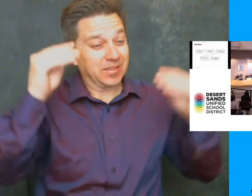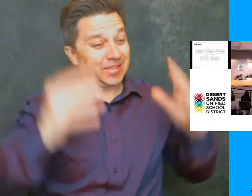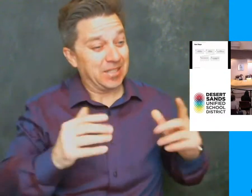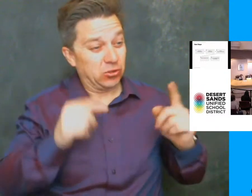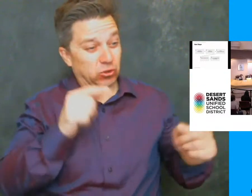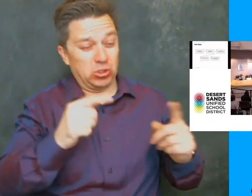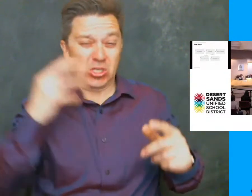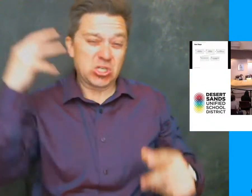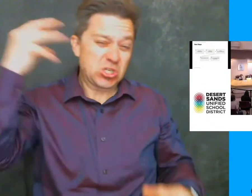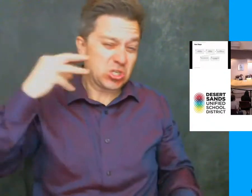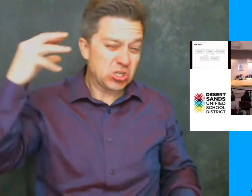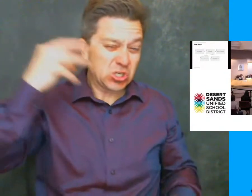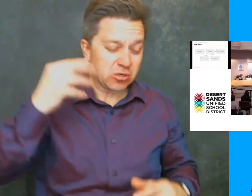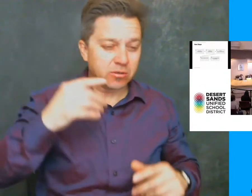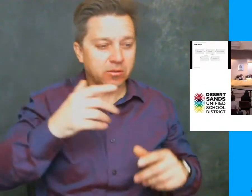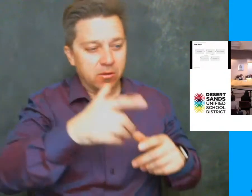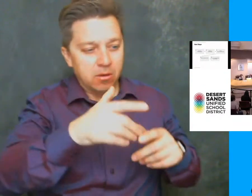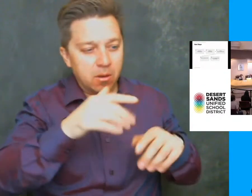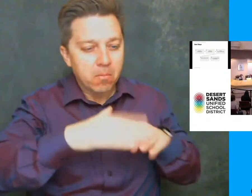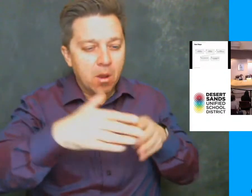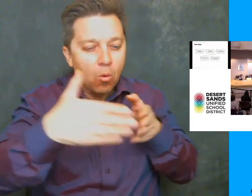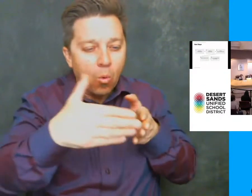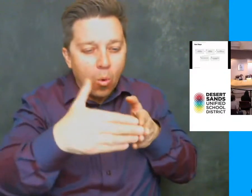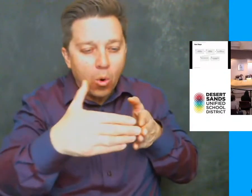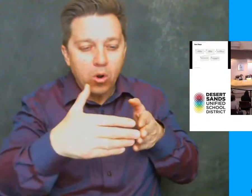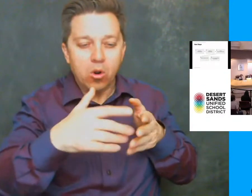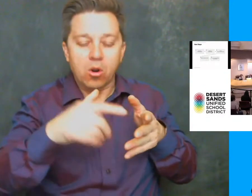it's on the corner and it's, you know,